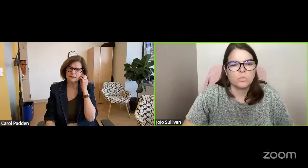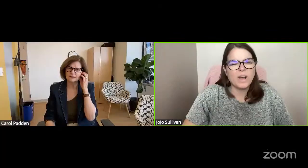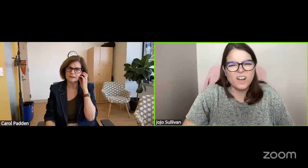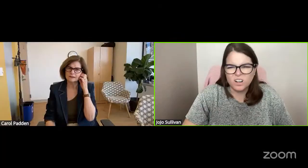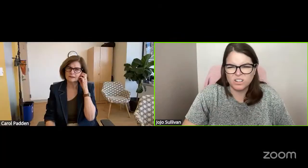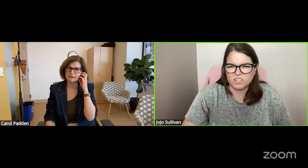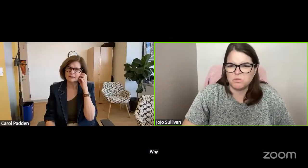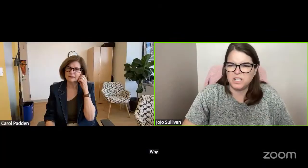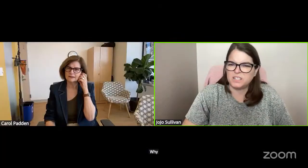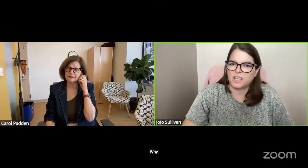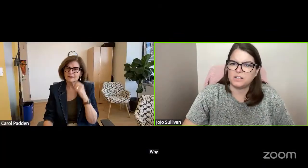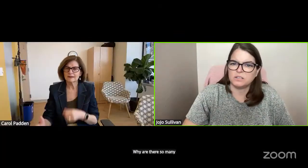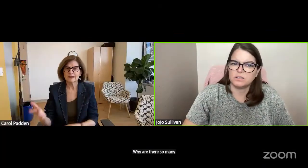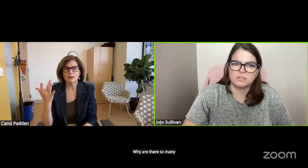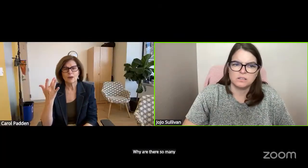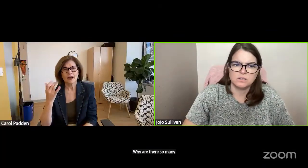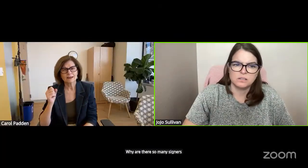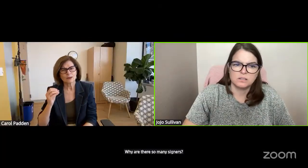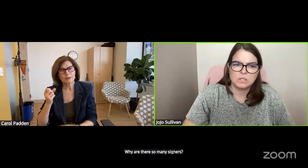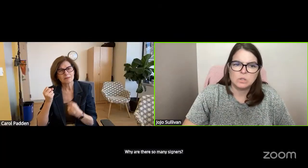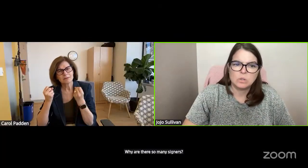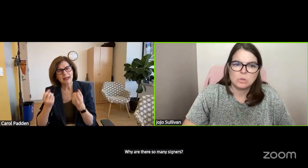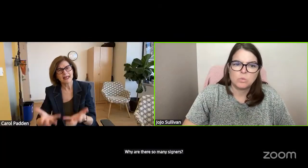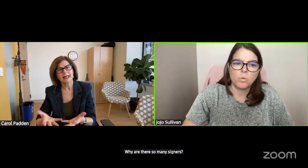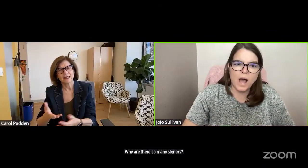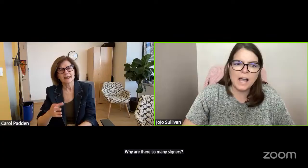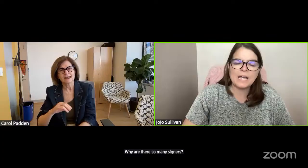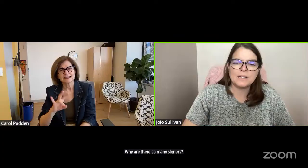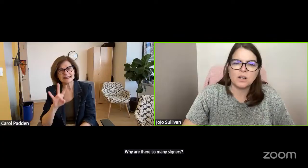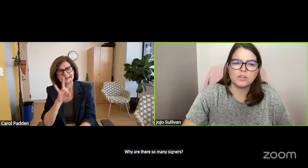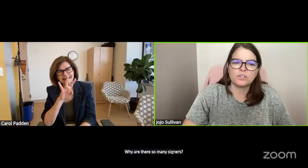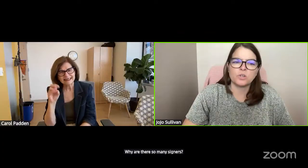Why are there so many signers? Why are there